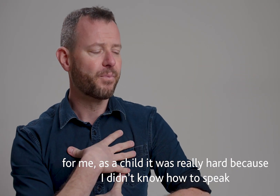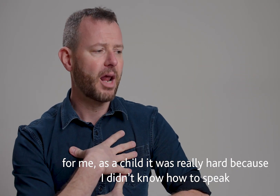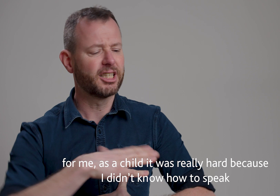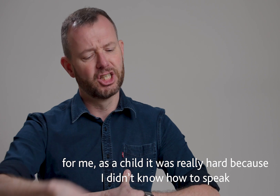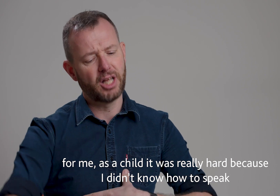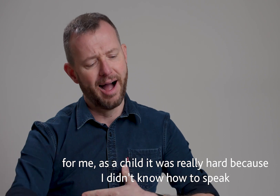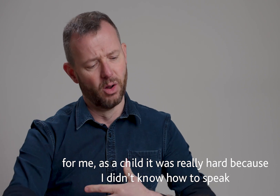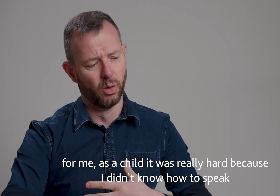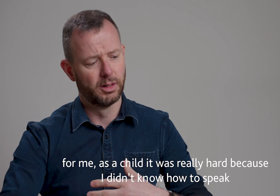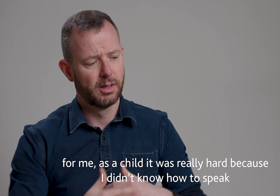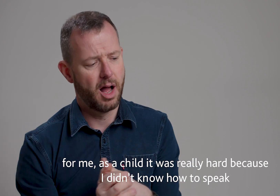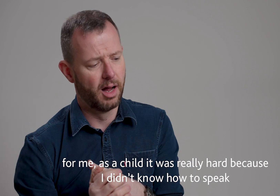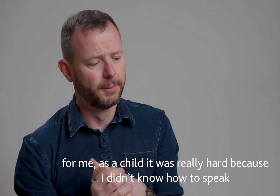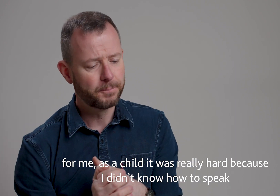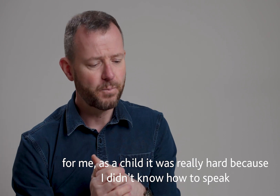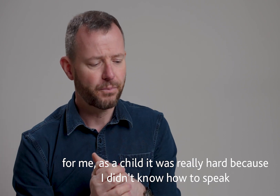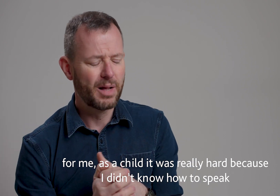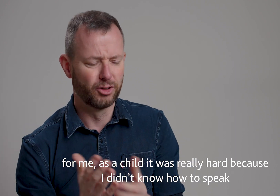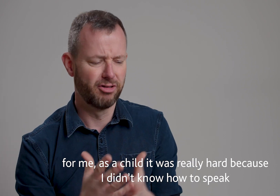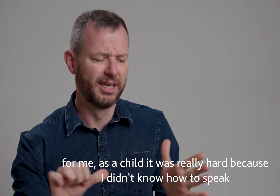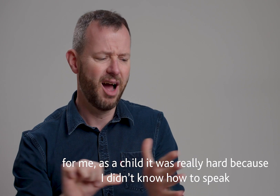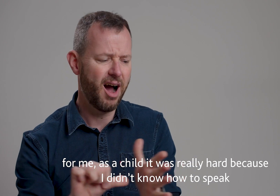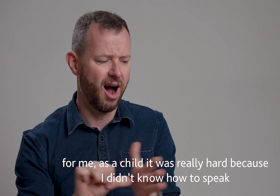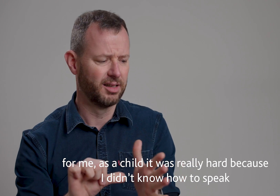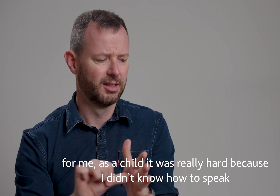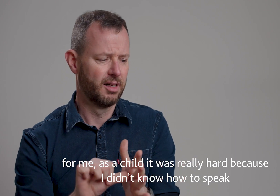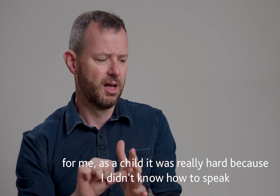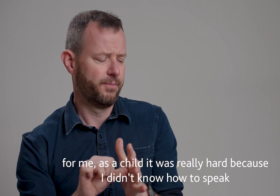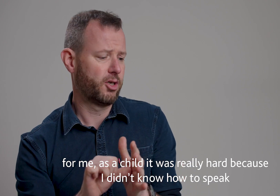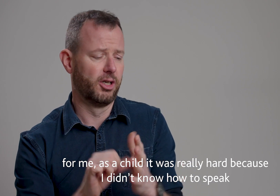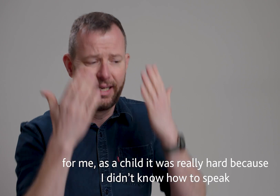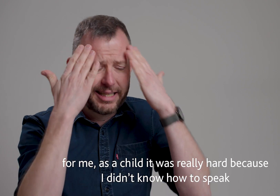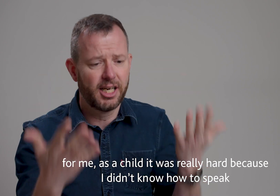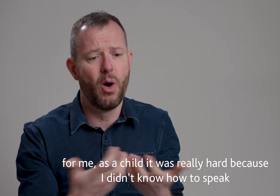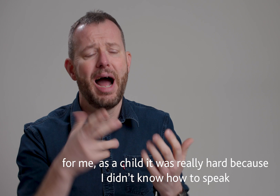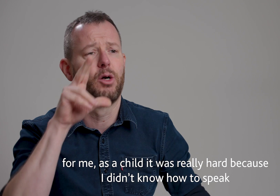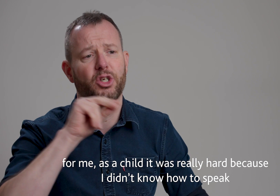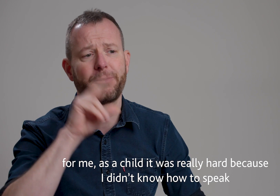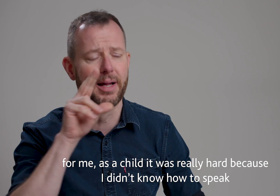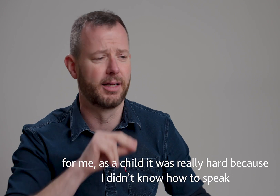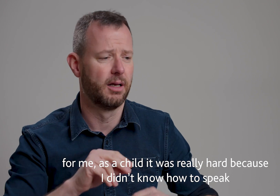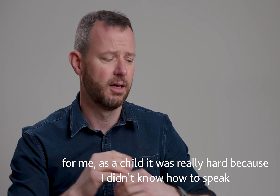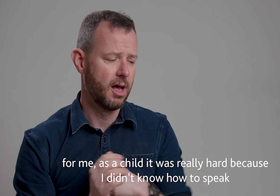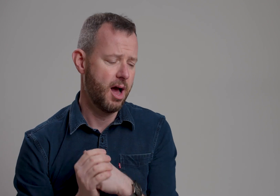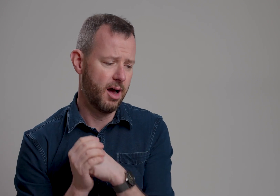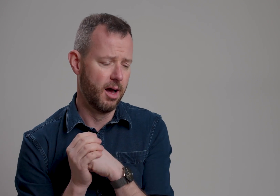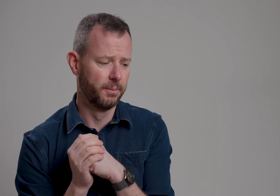At the style, it was really hard because I didn't know how to speak.